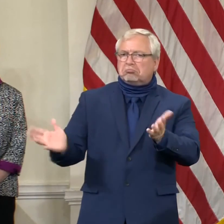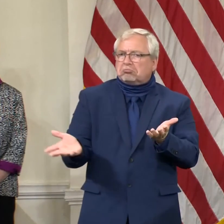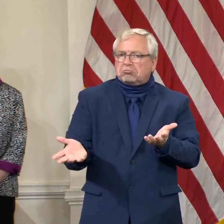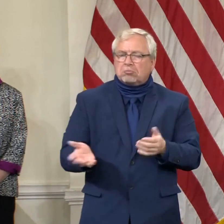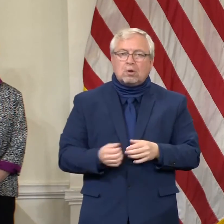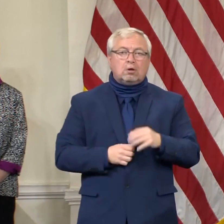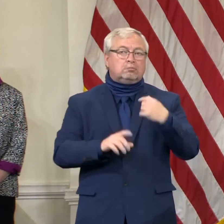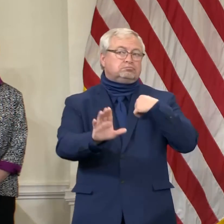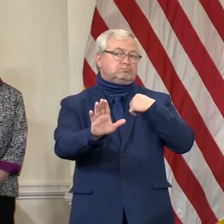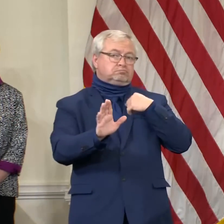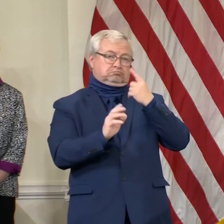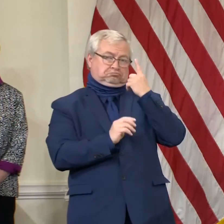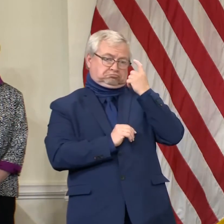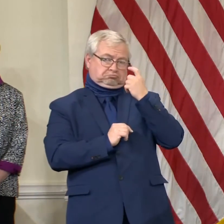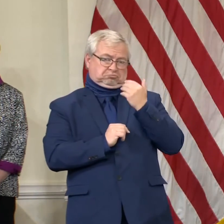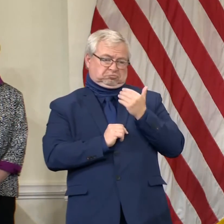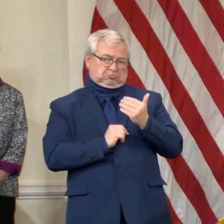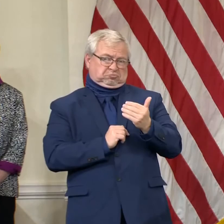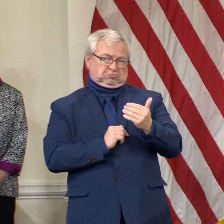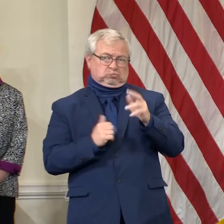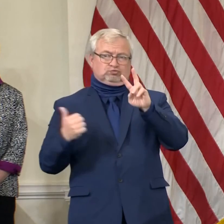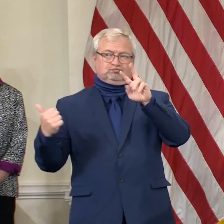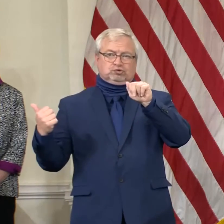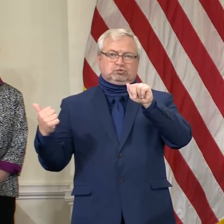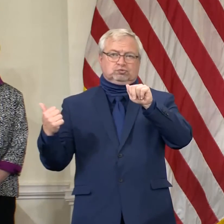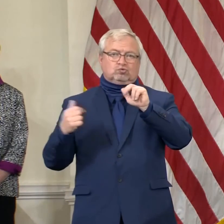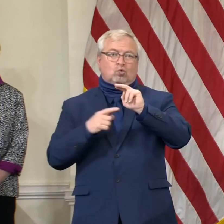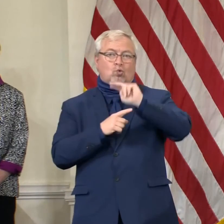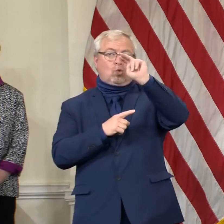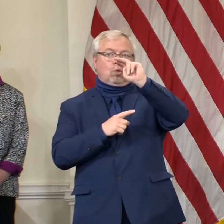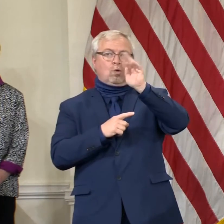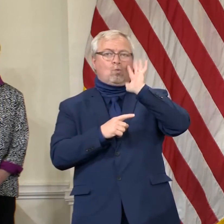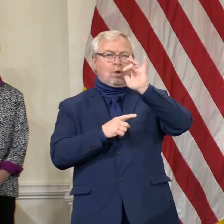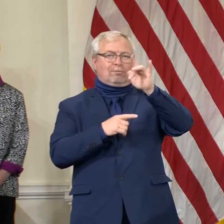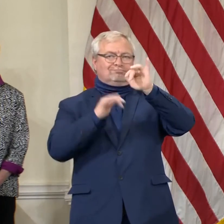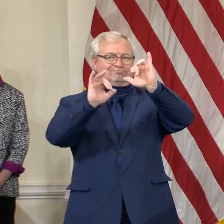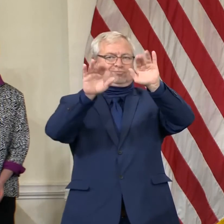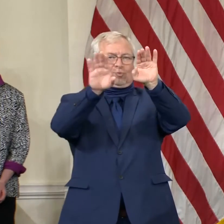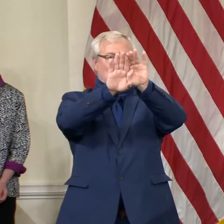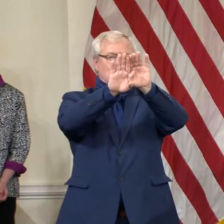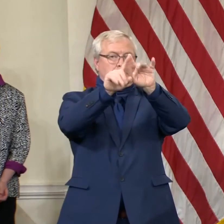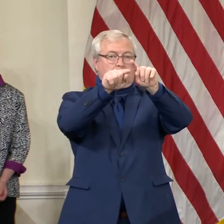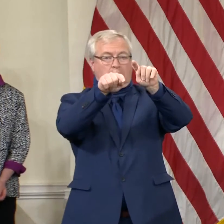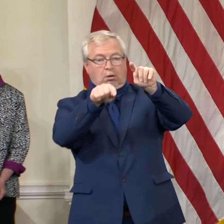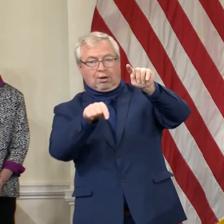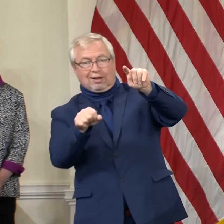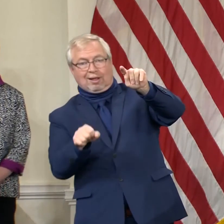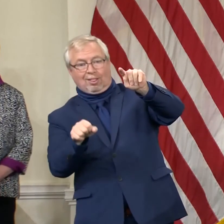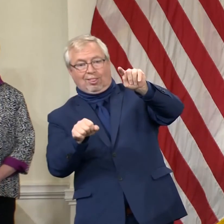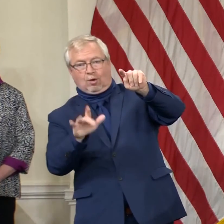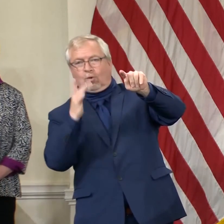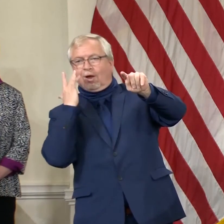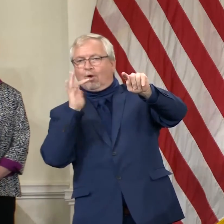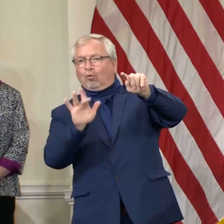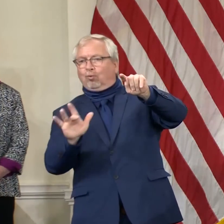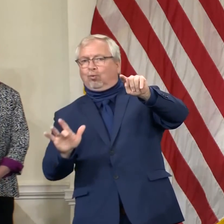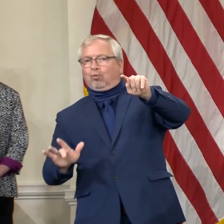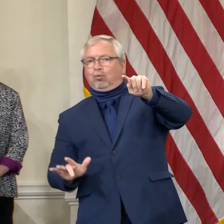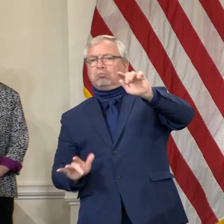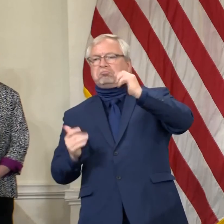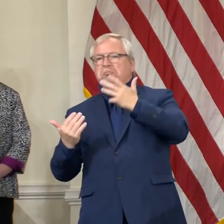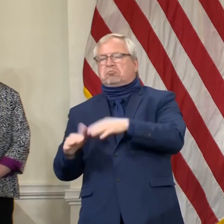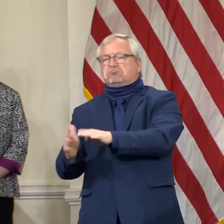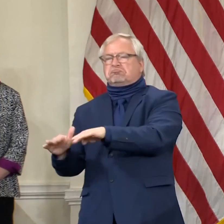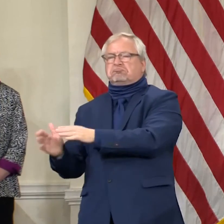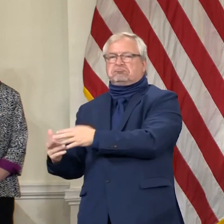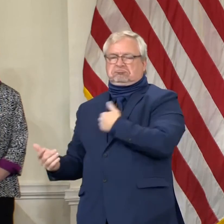rural places might open. I mean, people are just making independent decisions, but we're working very cooperatively. We had a great talk about federal workers and